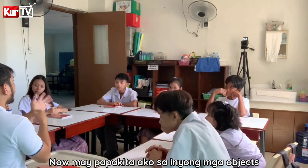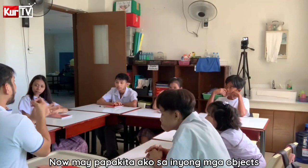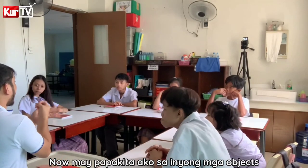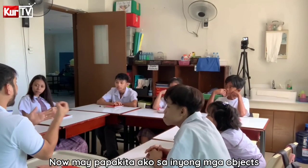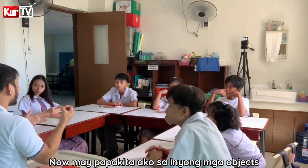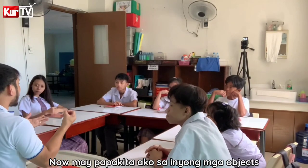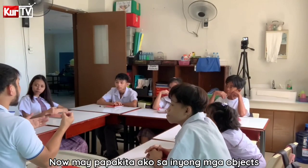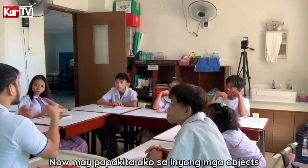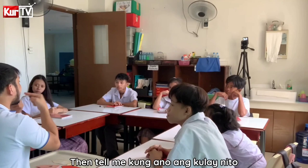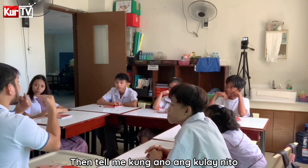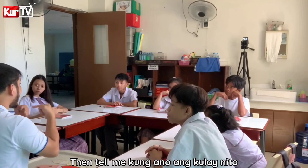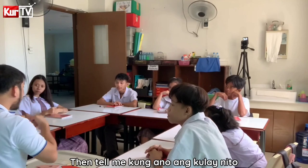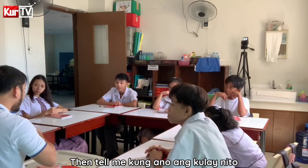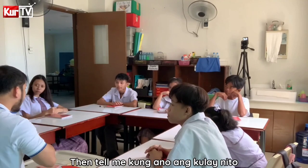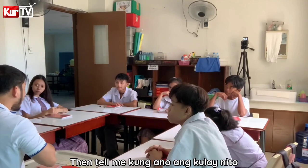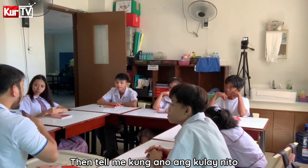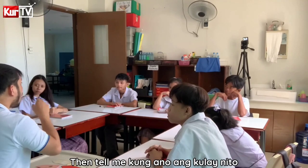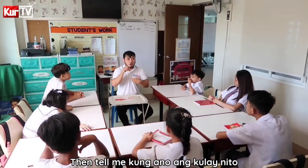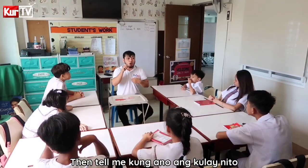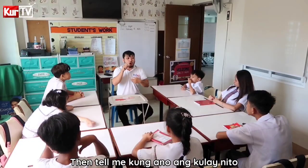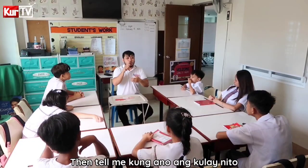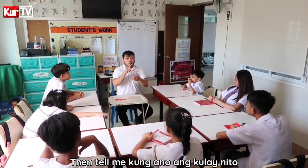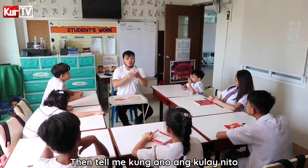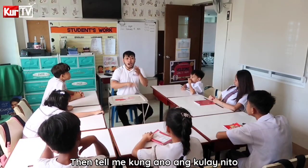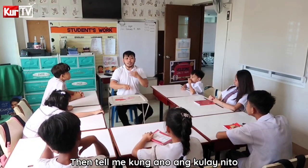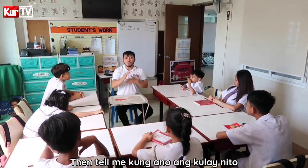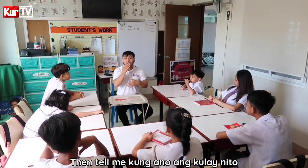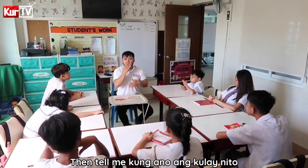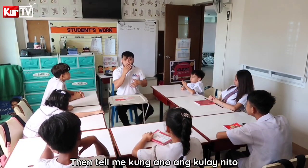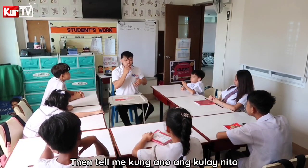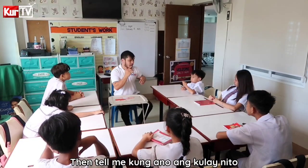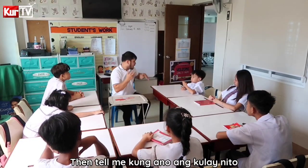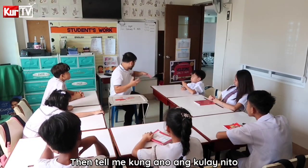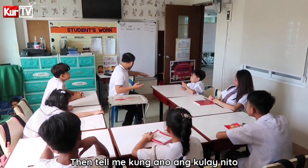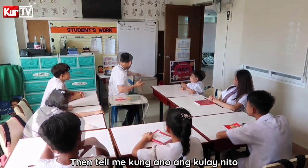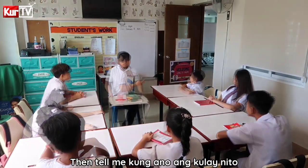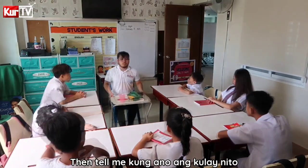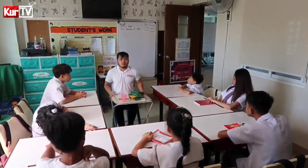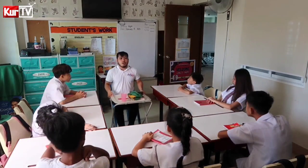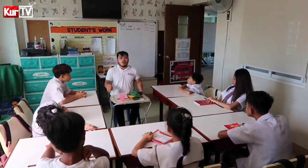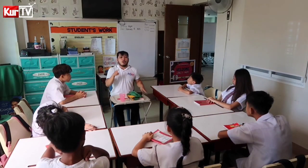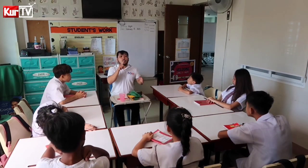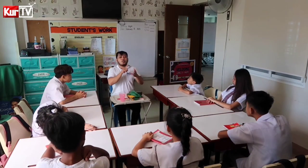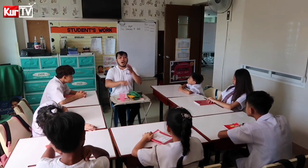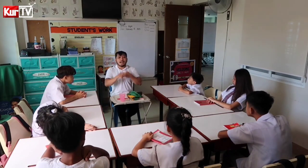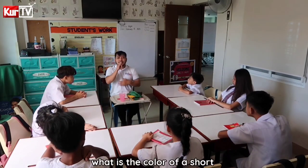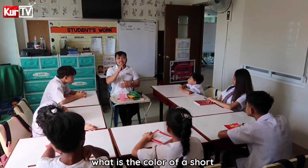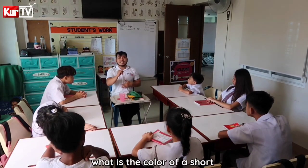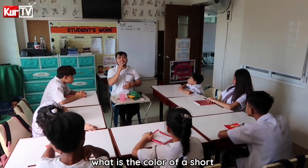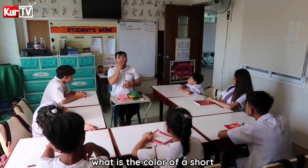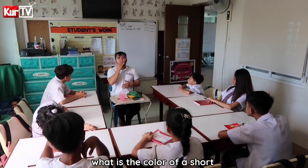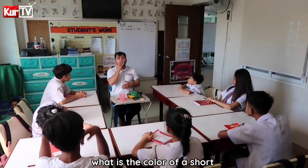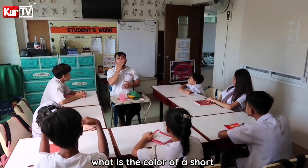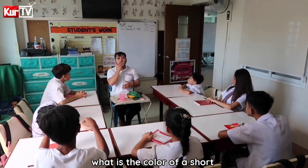sa inyo mga objects. Then tell me kung ano ang kulay nito. What is the color